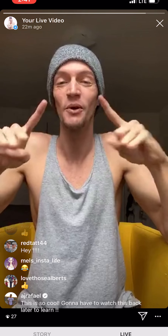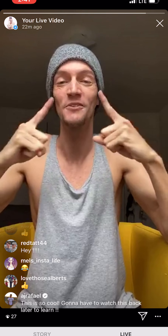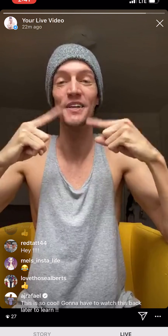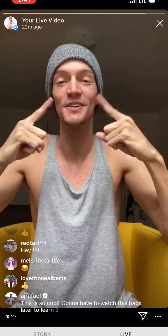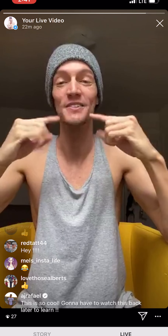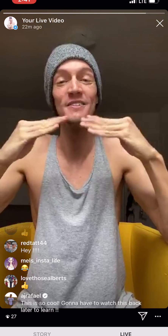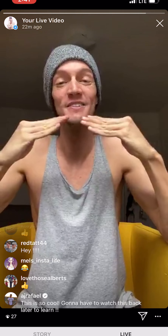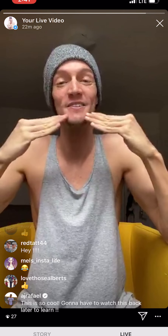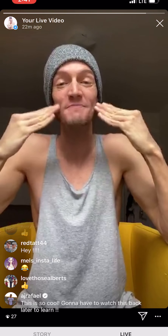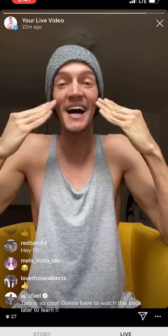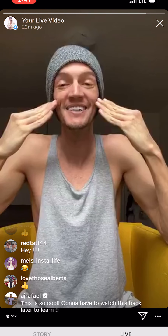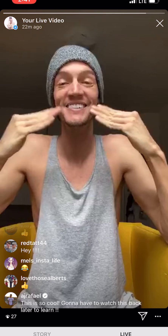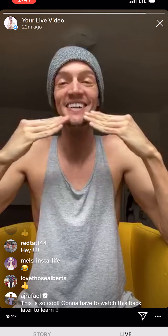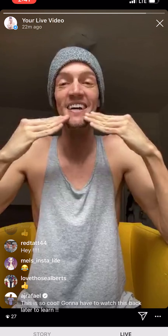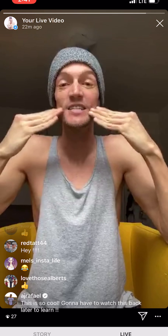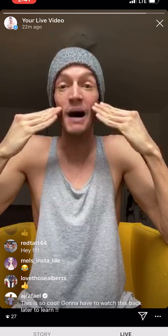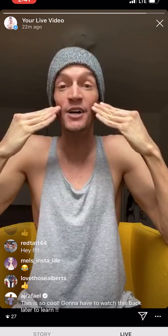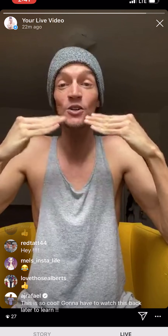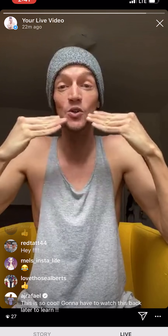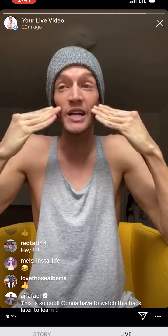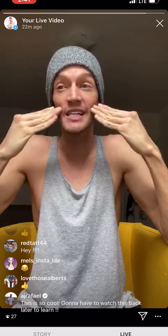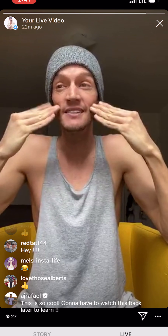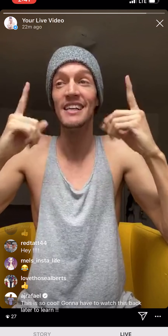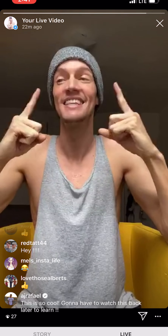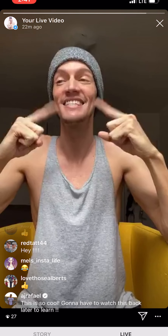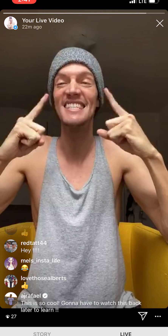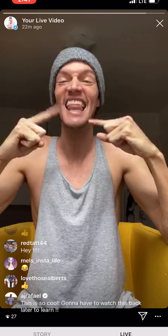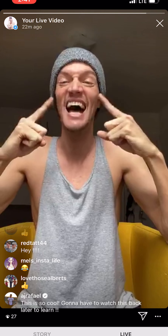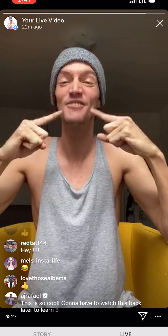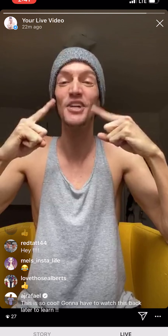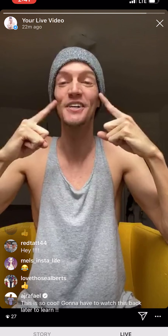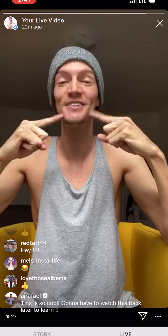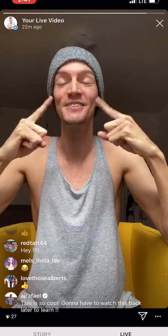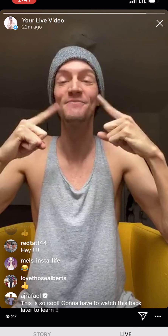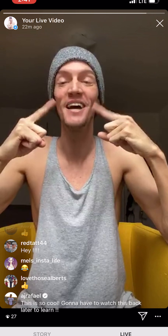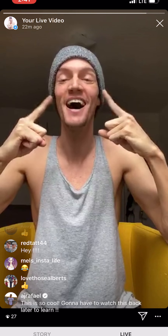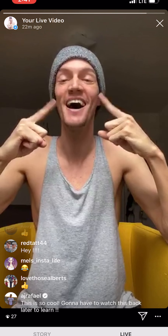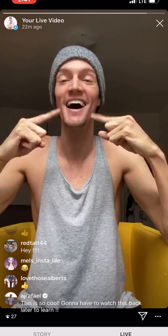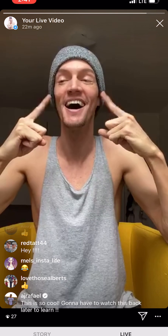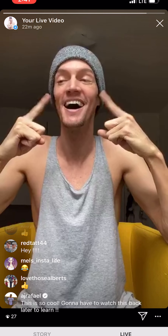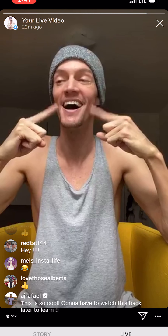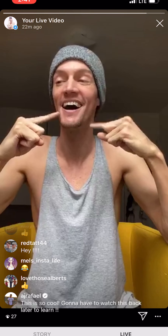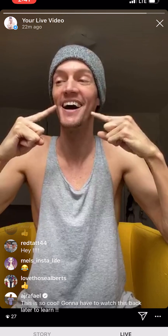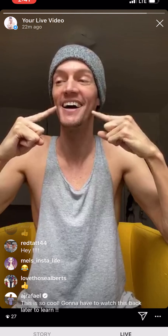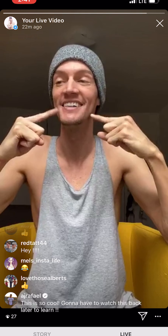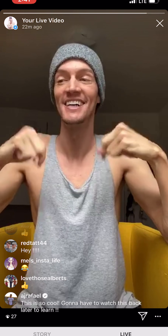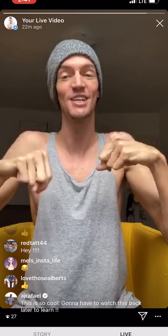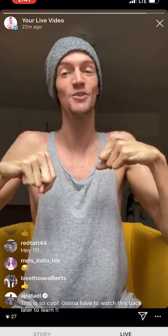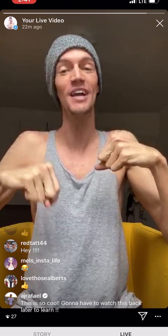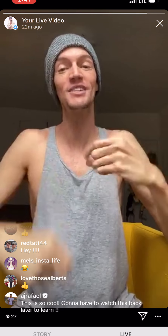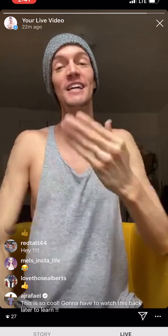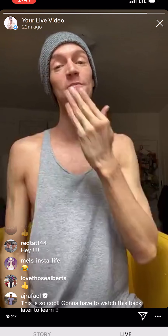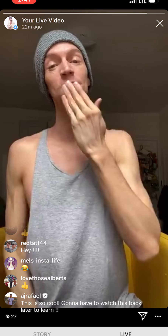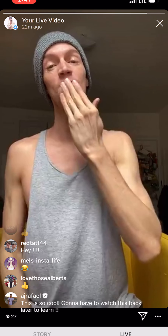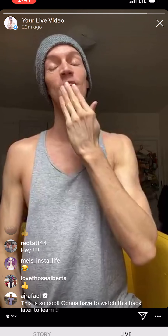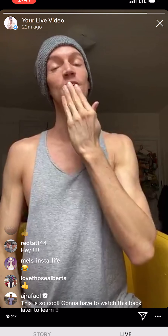fingers. So to smile. Smile. Grin. This is laugh. Chuckle. Ha, ha, ha, ha. Congratulate. With